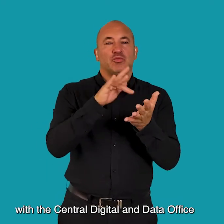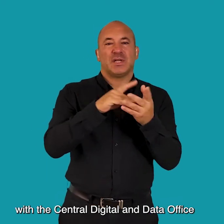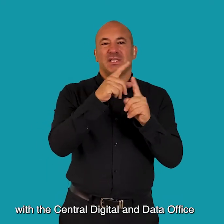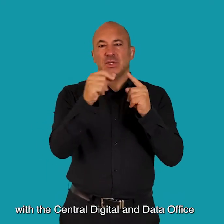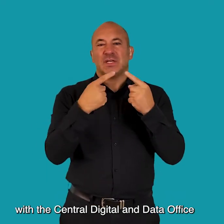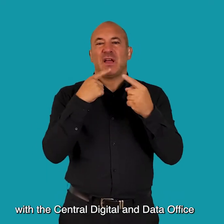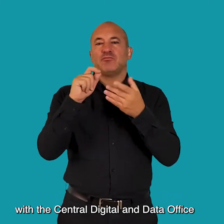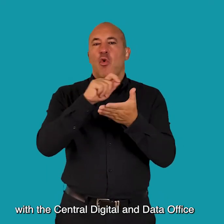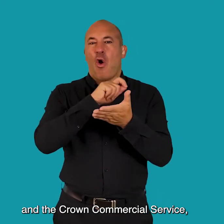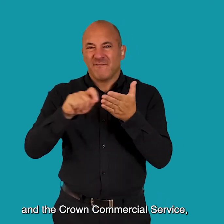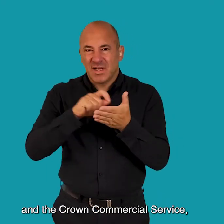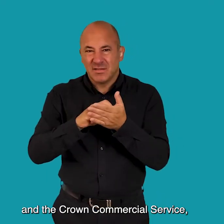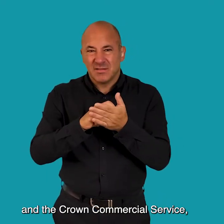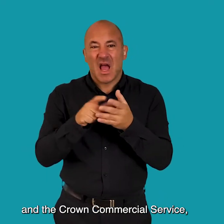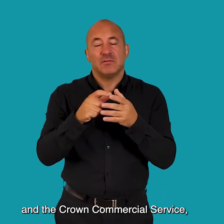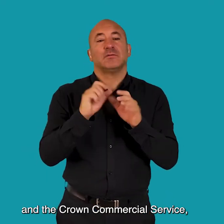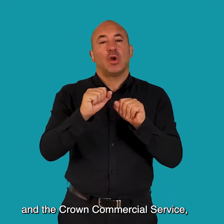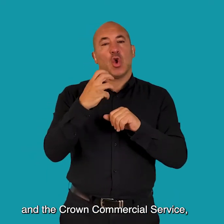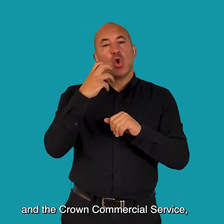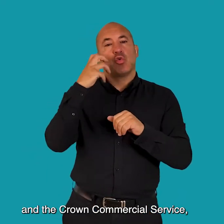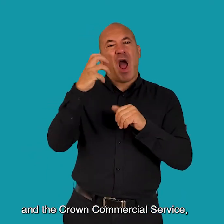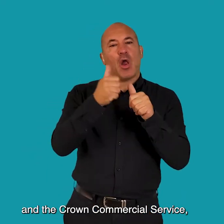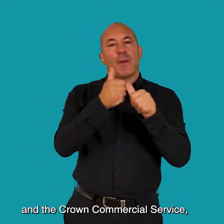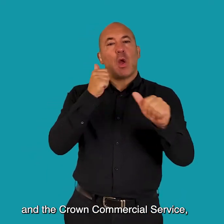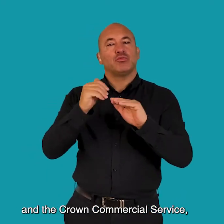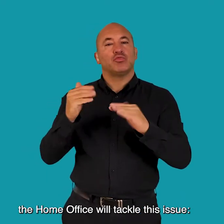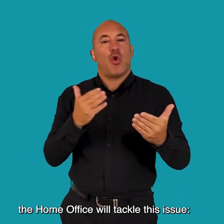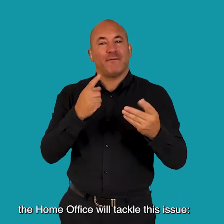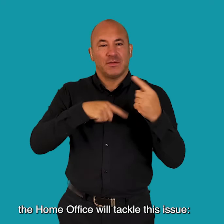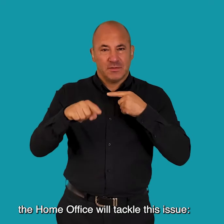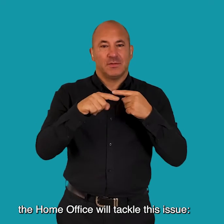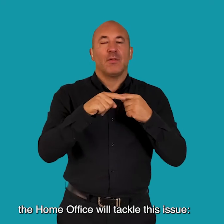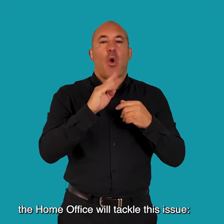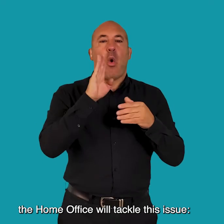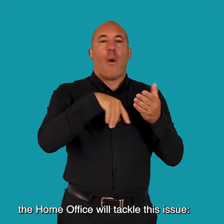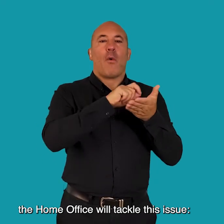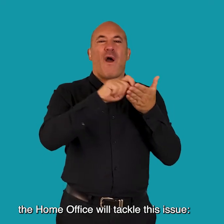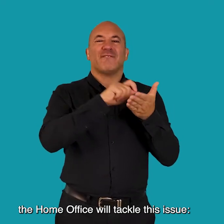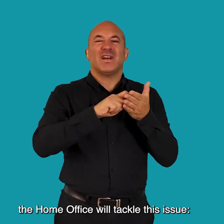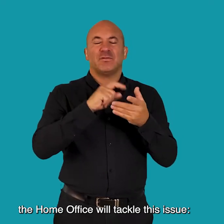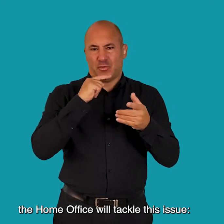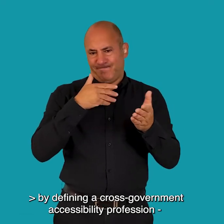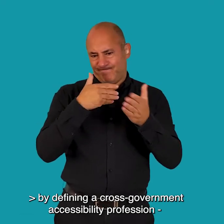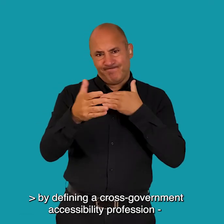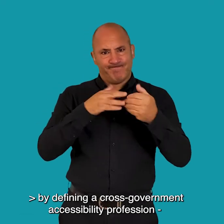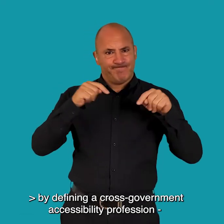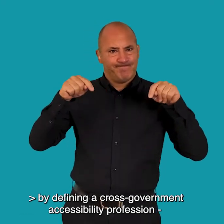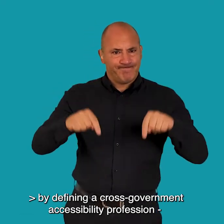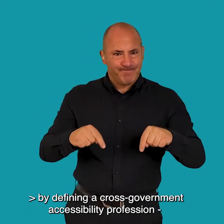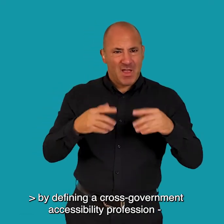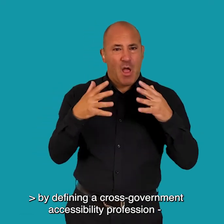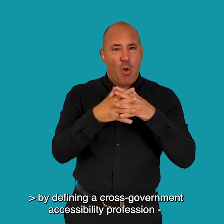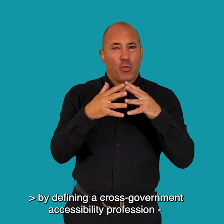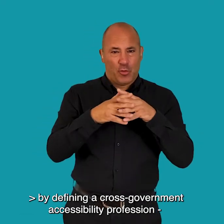Data Office and the Crown Commercial Service, the Home Office will tackle this issue by defining a